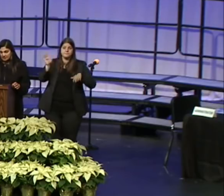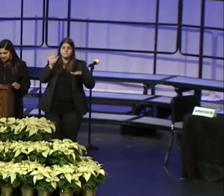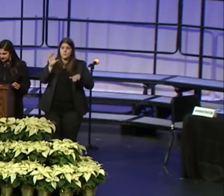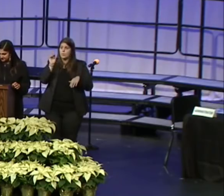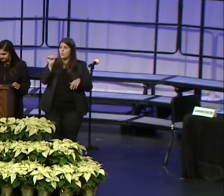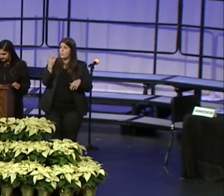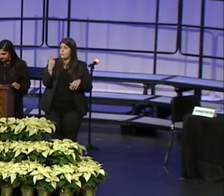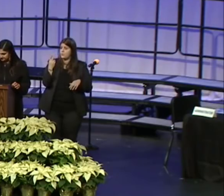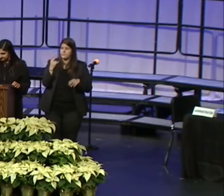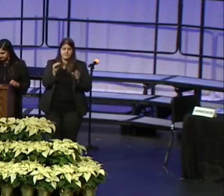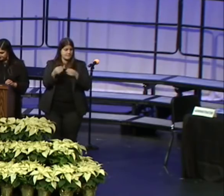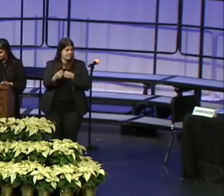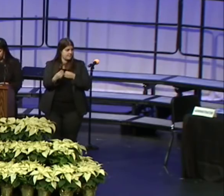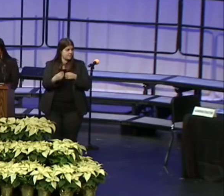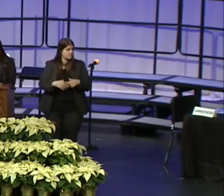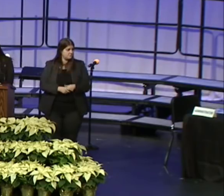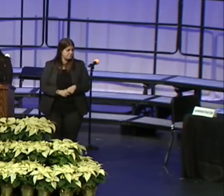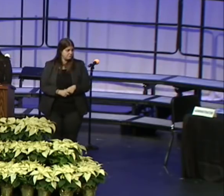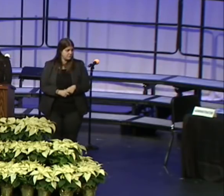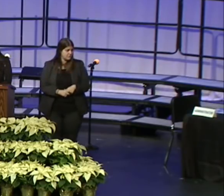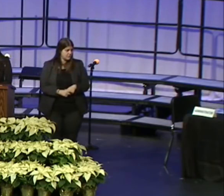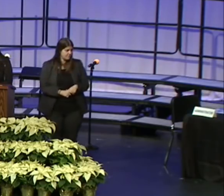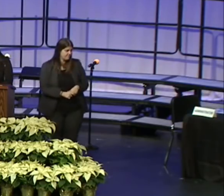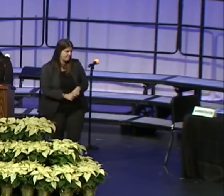of office.